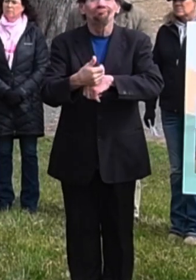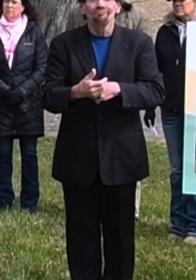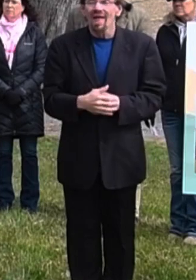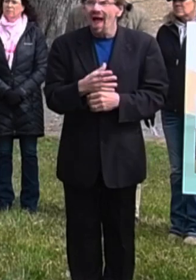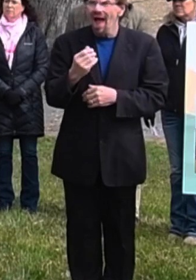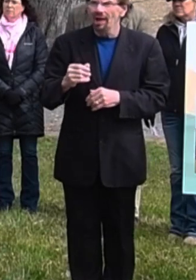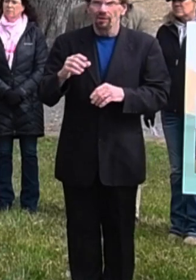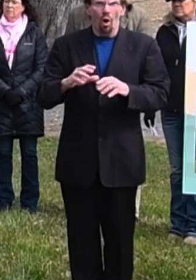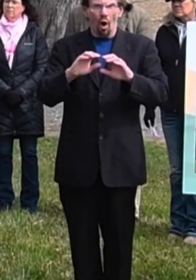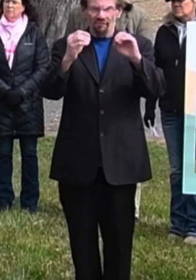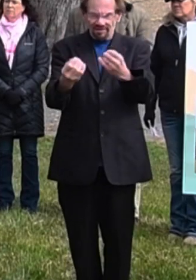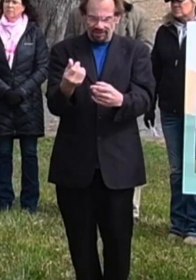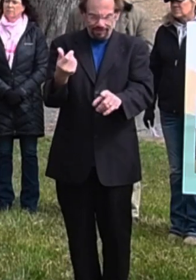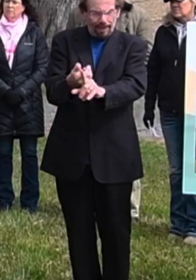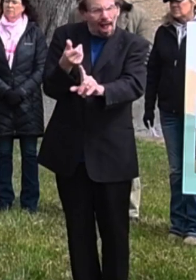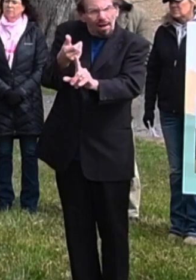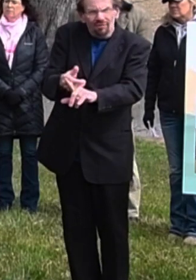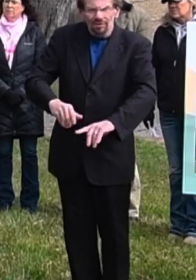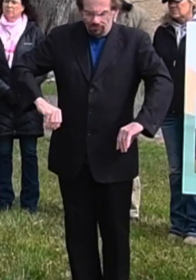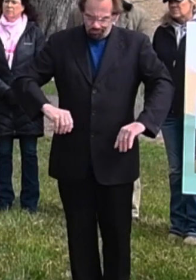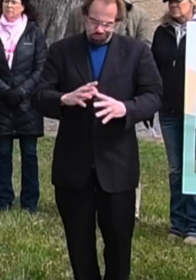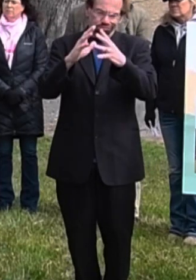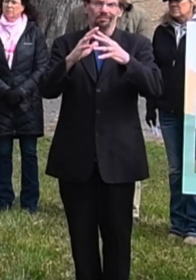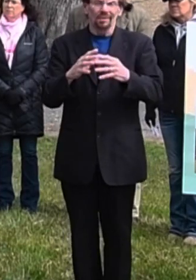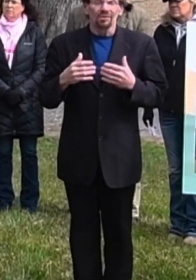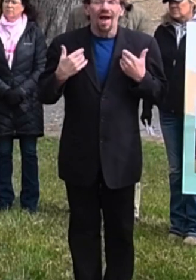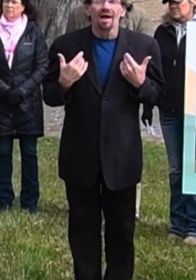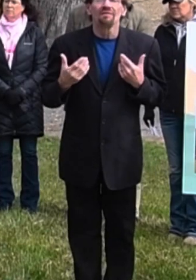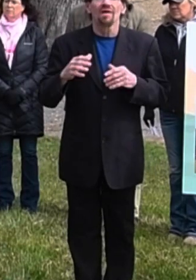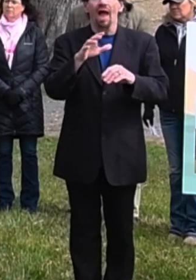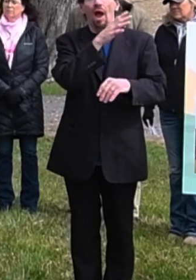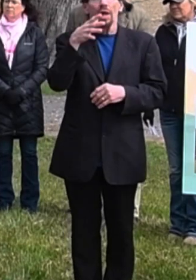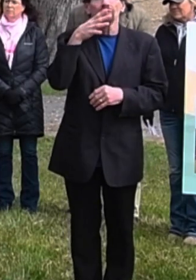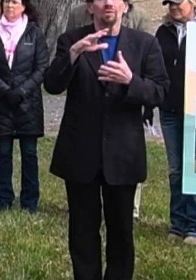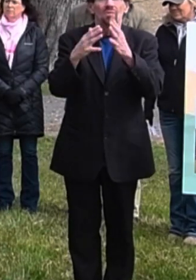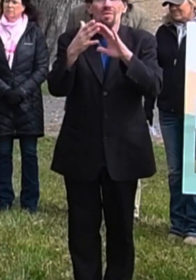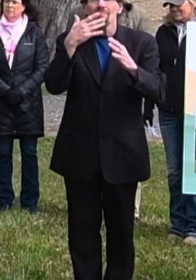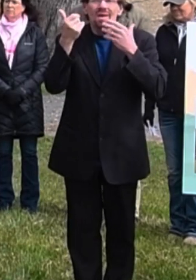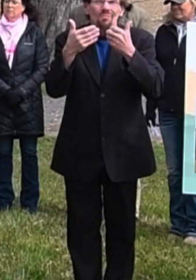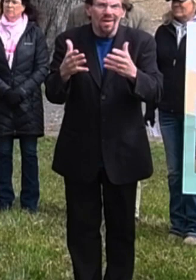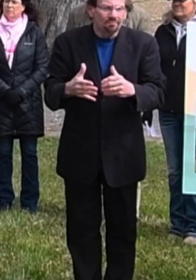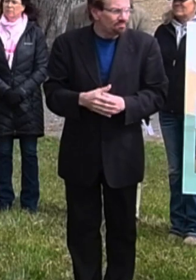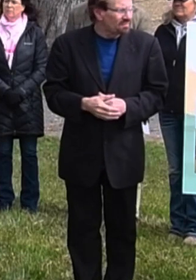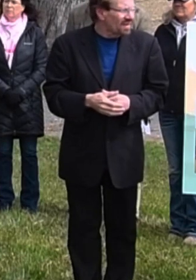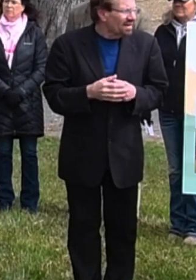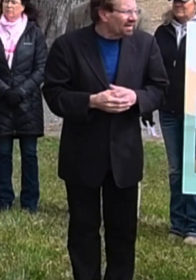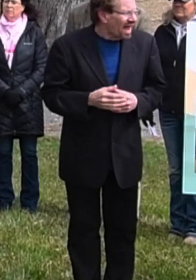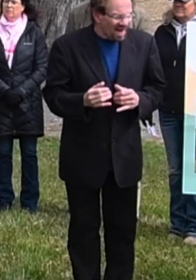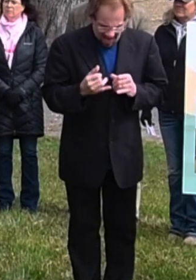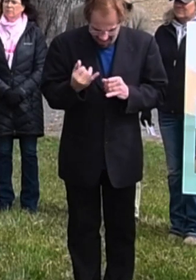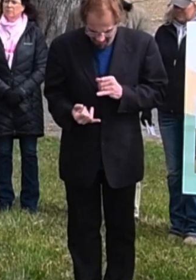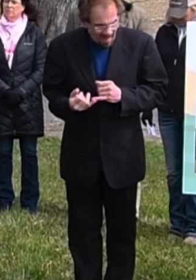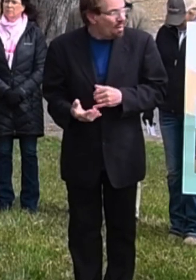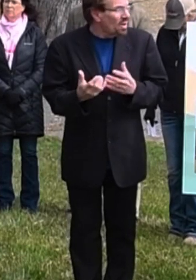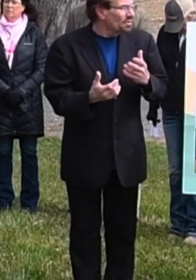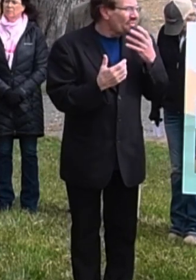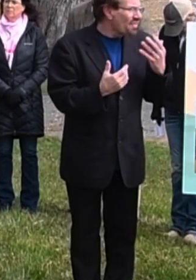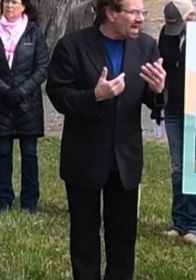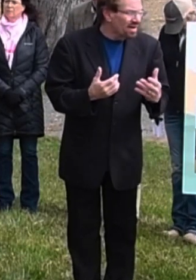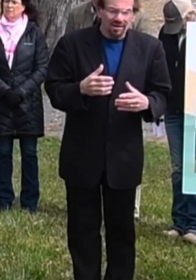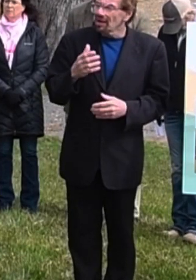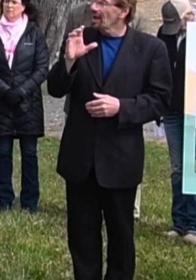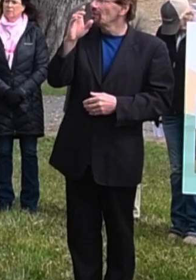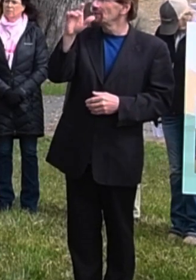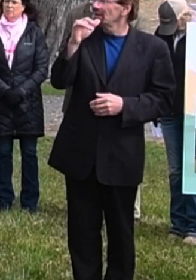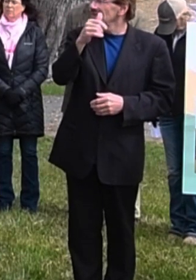to serve the agriculture community in the most effective way. Finally, I would like to thank County Executive Dr. Calvin